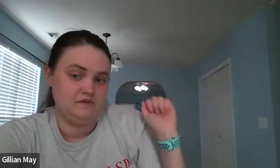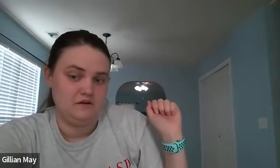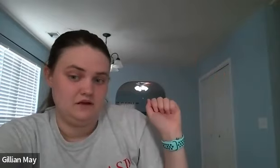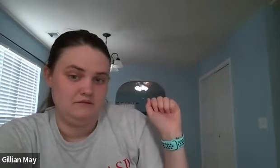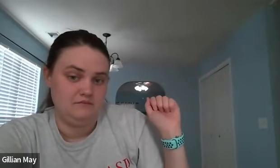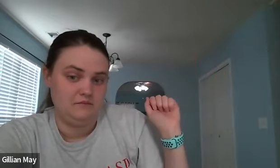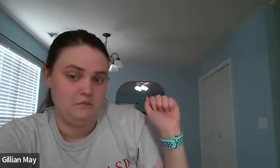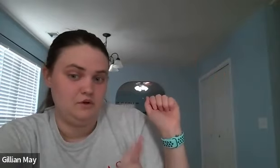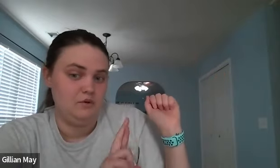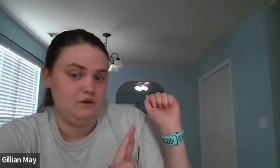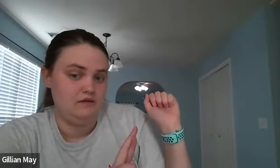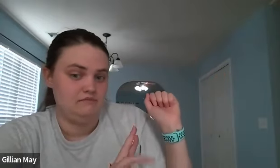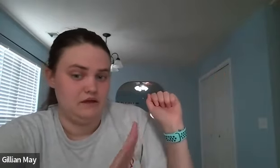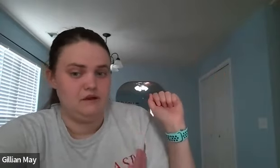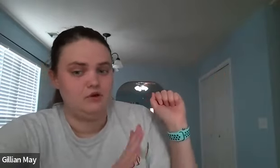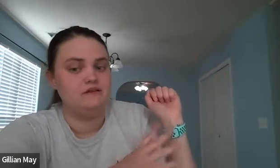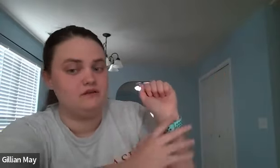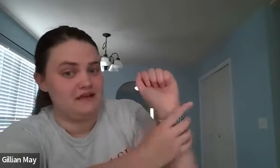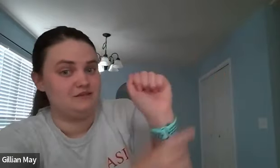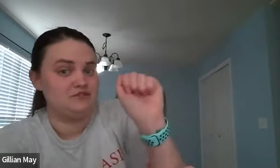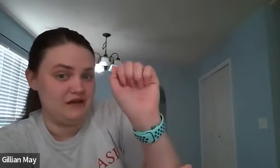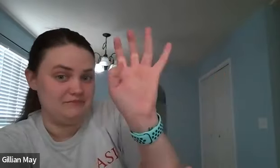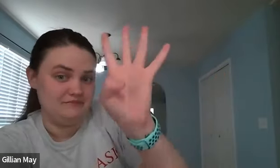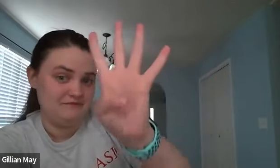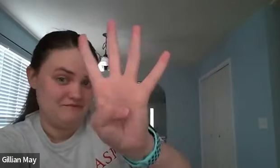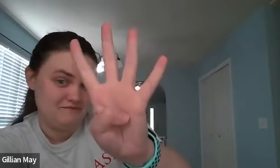All right, I'm gonna do it. I'm going a little fast. I'm gonna slow down.